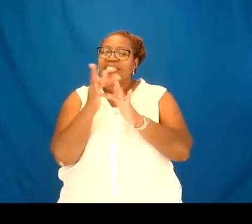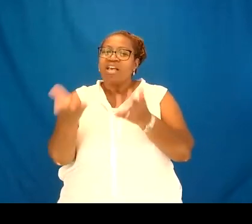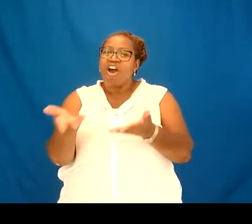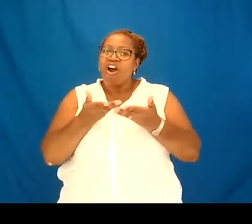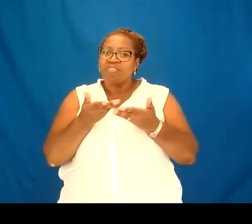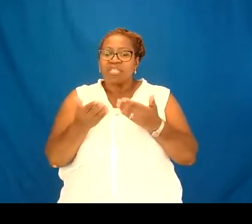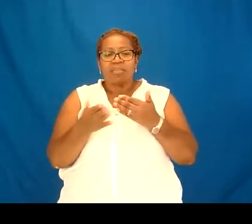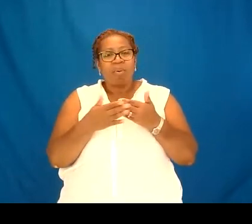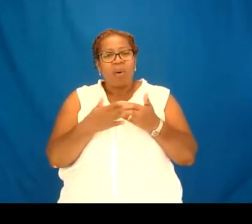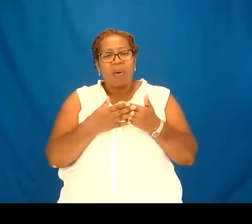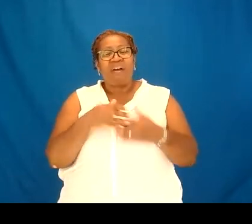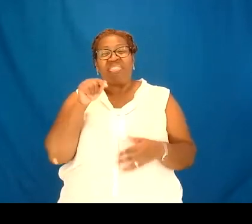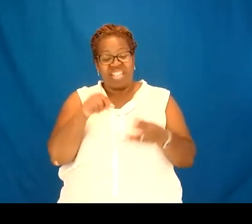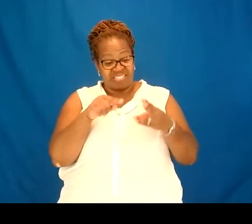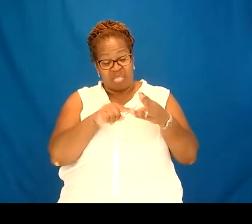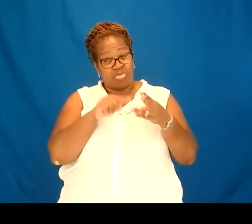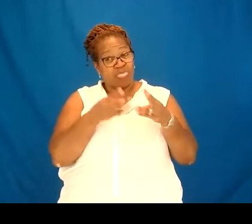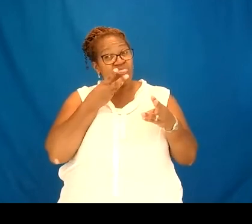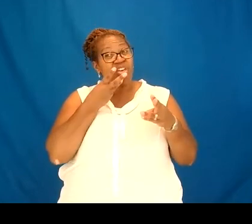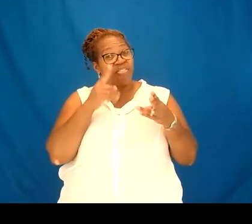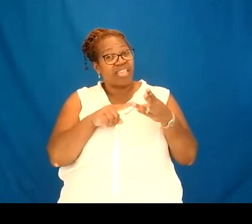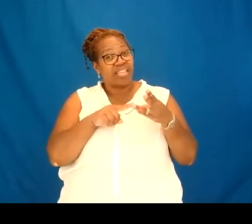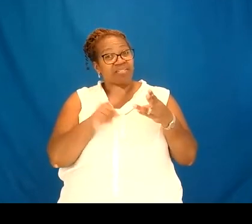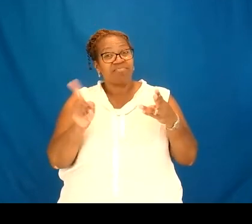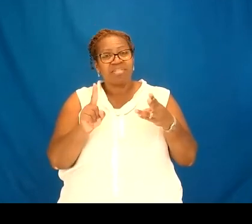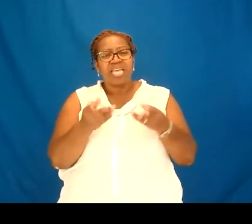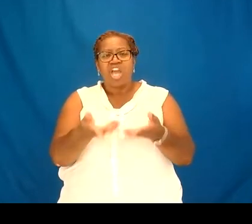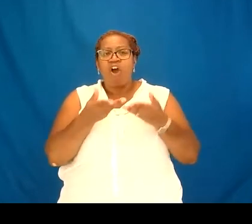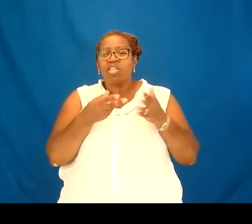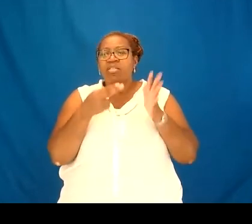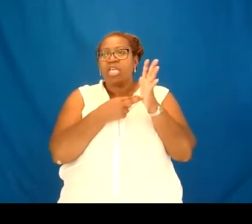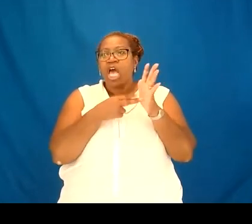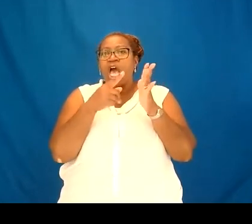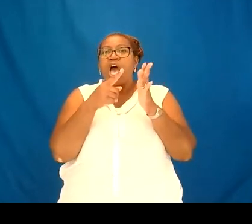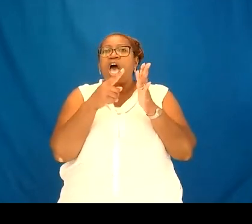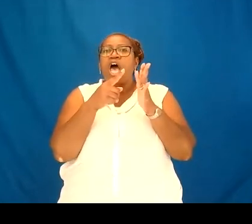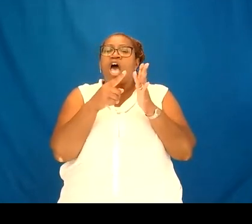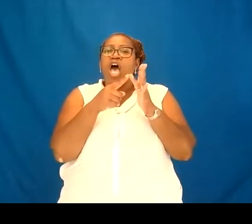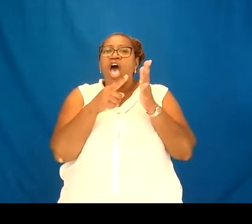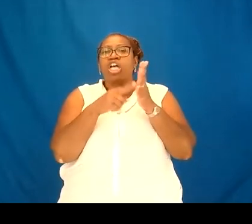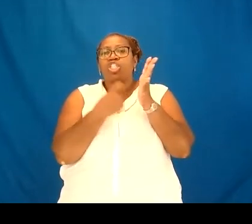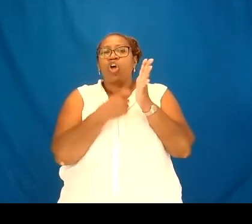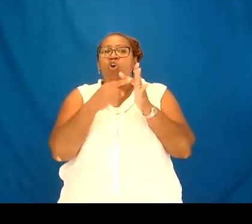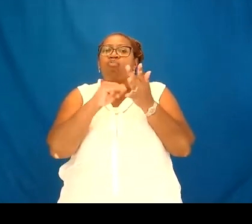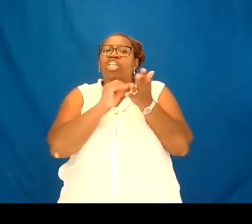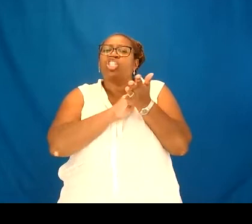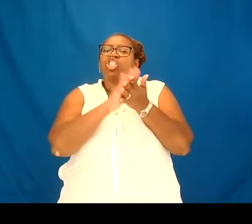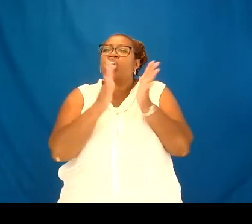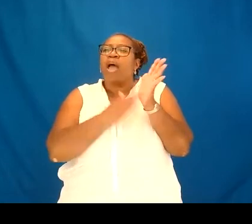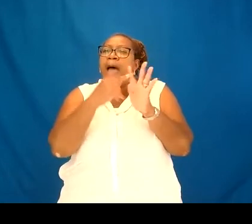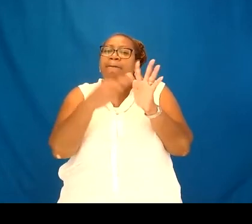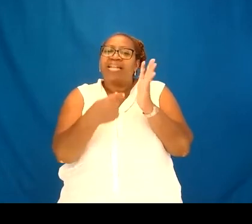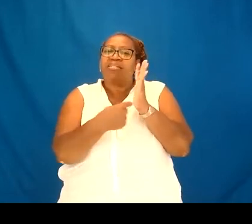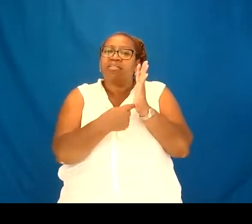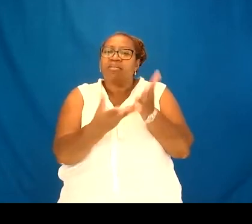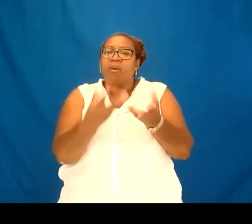and this one really blows my mind. He offers us nourishment. Now, the disciples have had a whole night